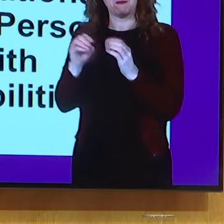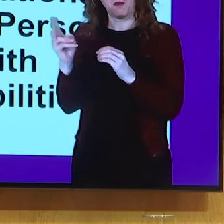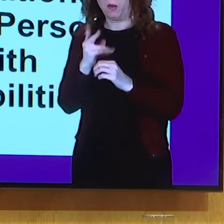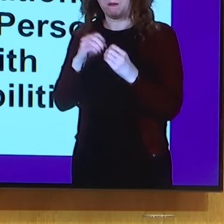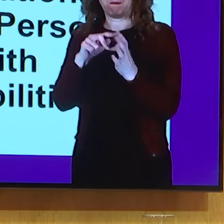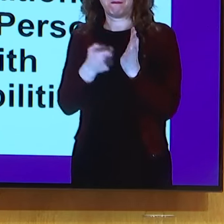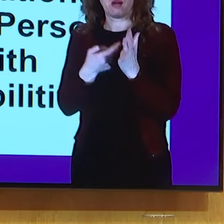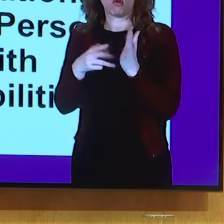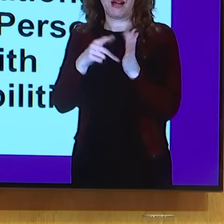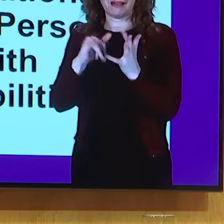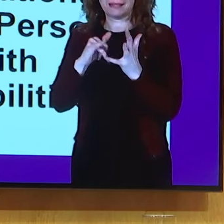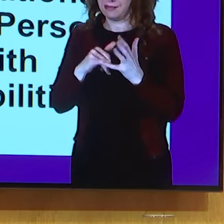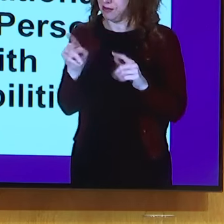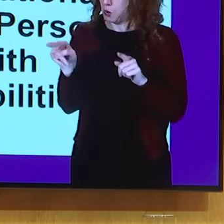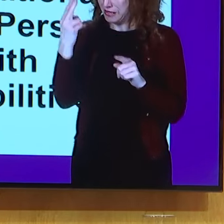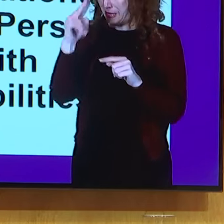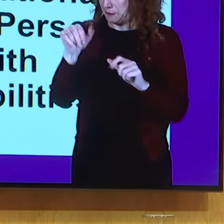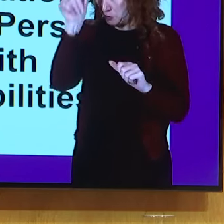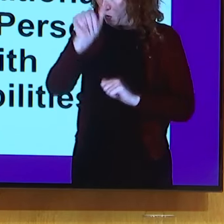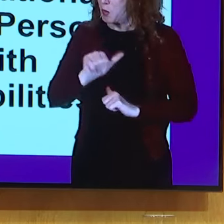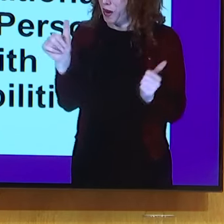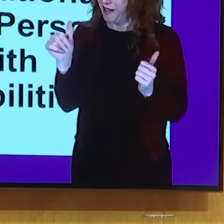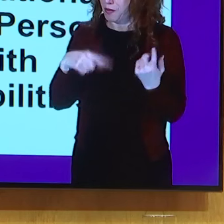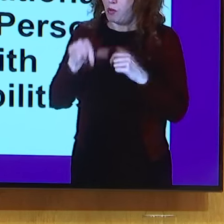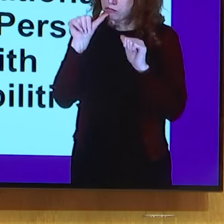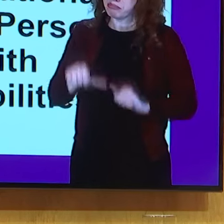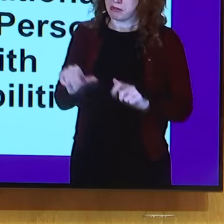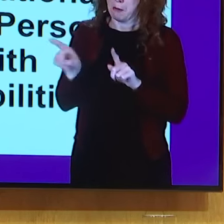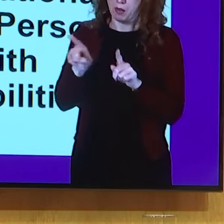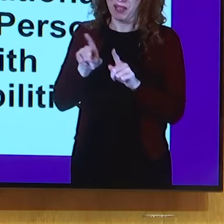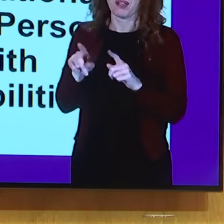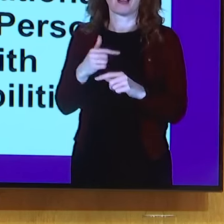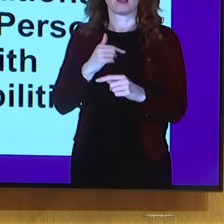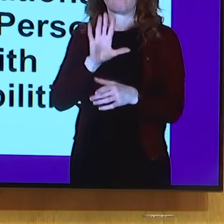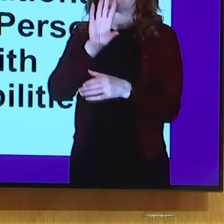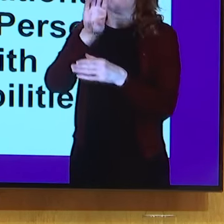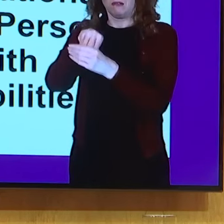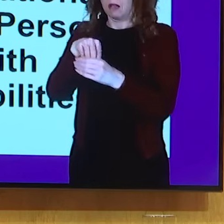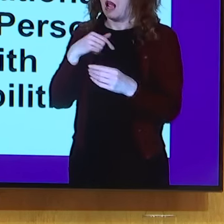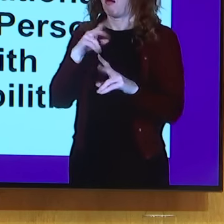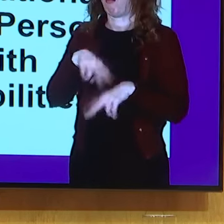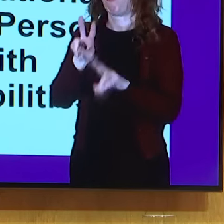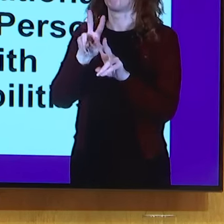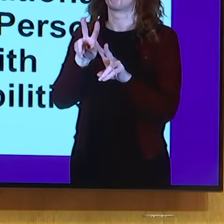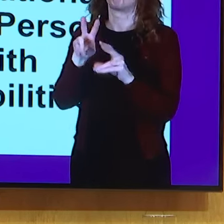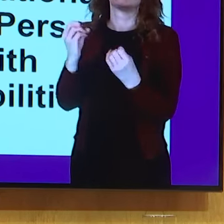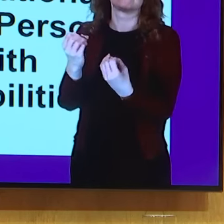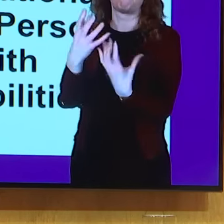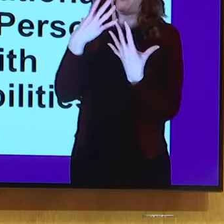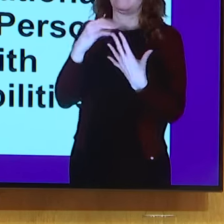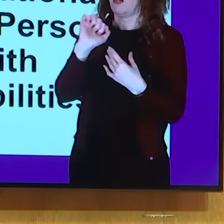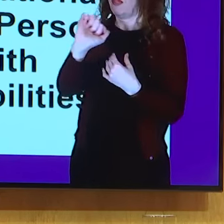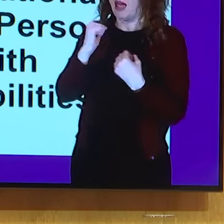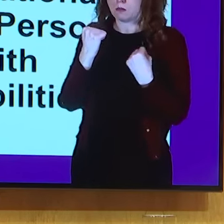whom, many of us in this room will know and love dearly. And I was incredibly inspired by both their